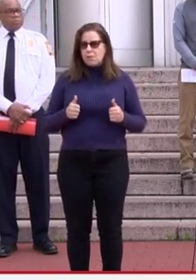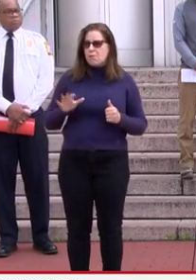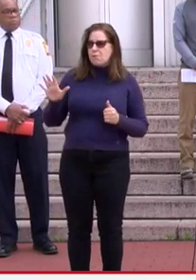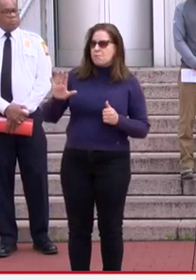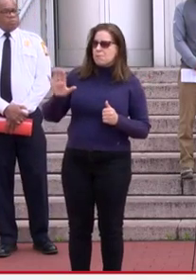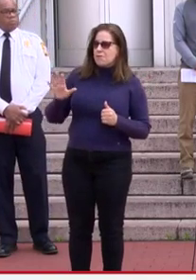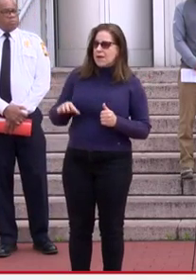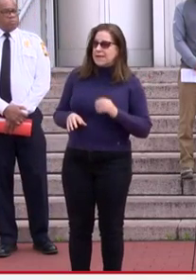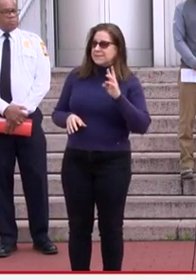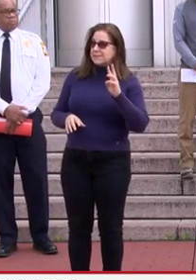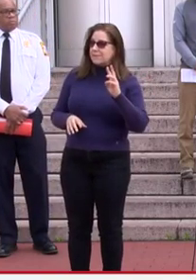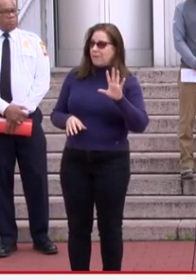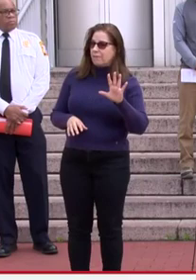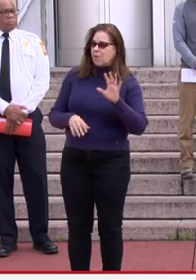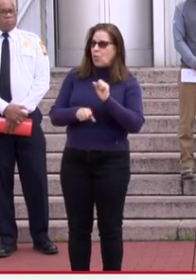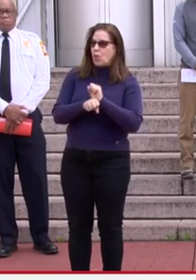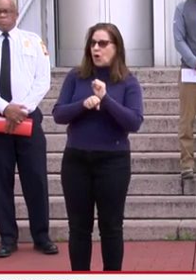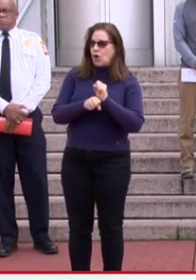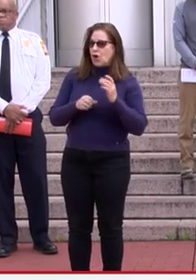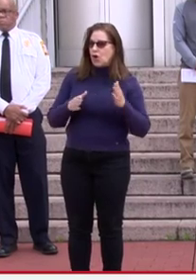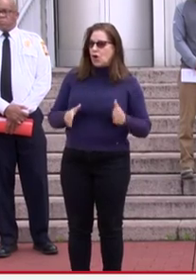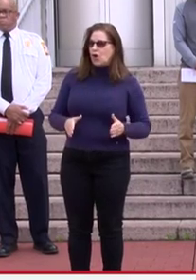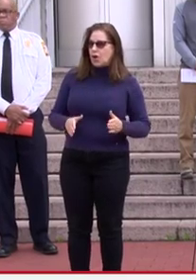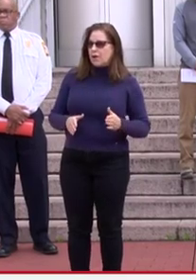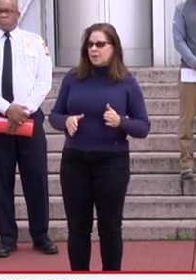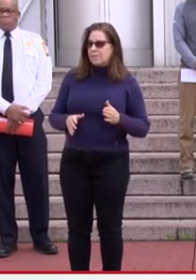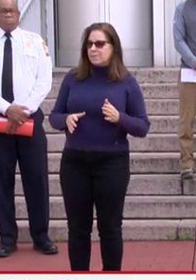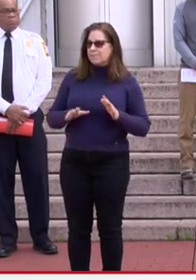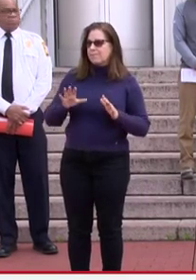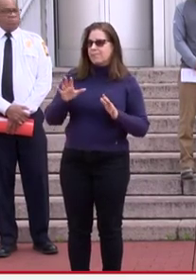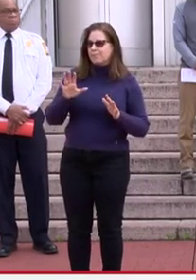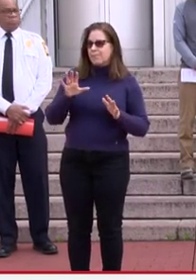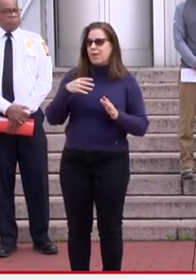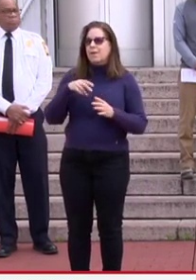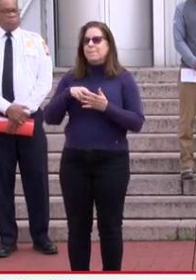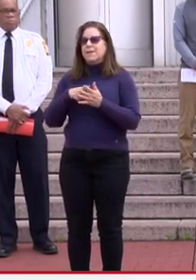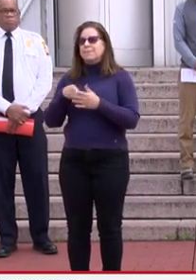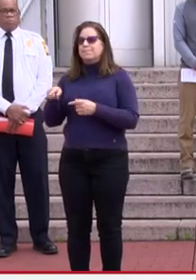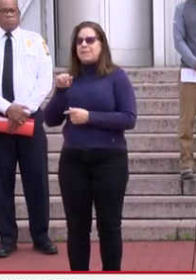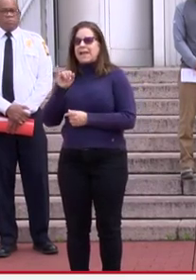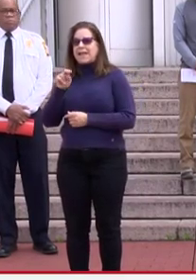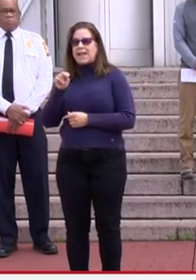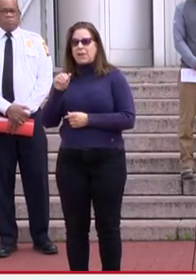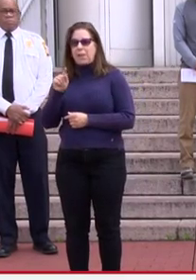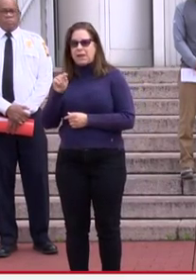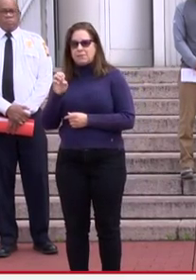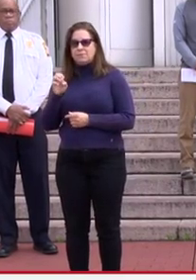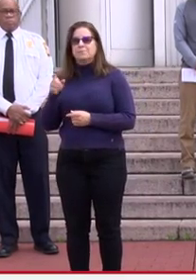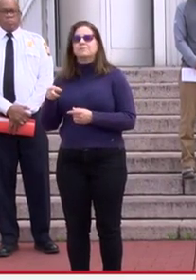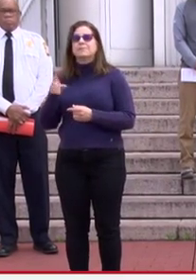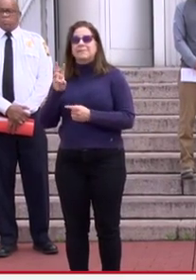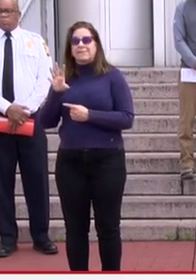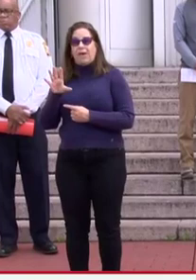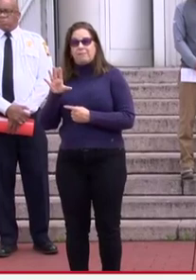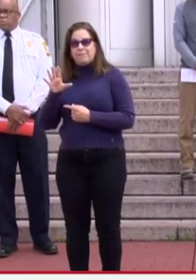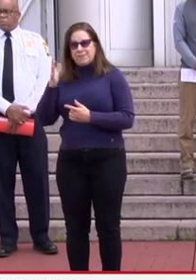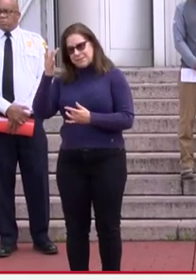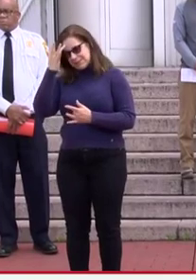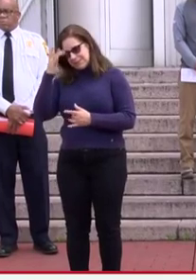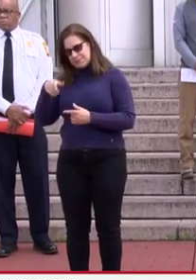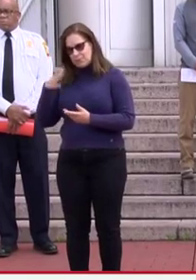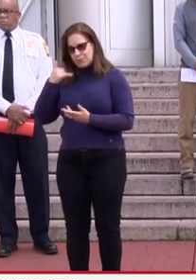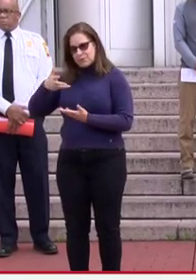mistake, 65 individuals are inmates of the DOC. Who, based on interactions at the Superior Court building, have been deemed